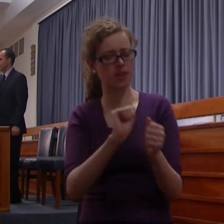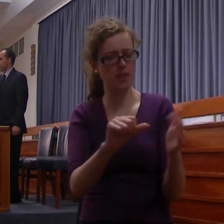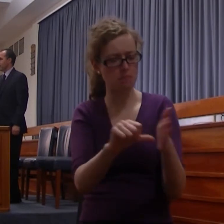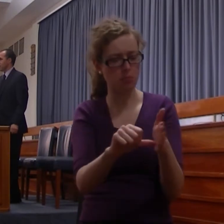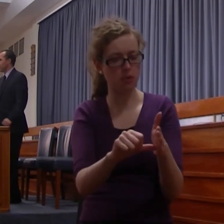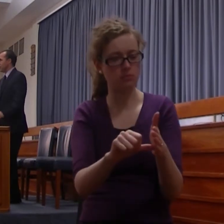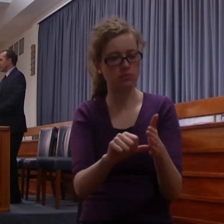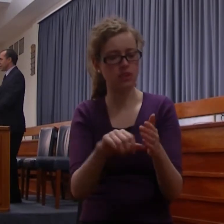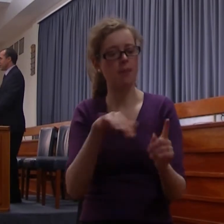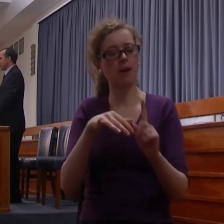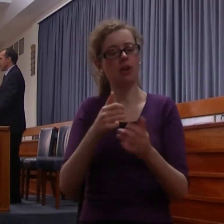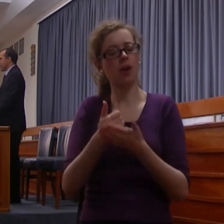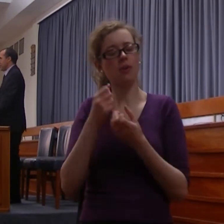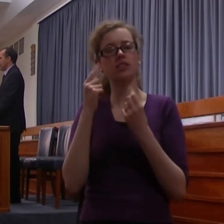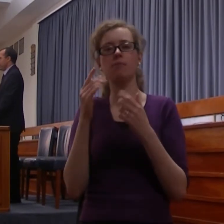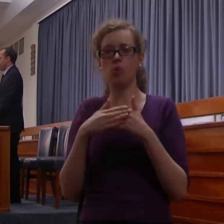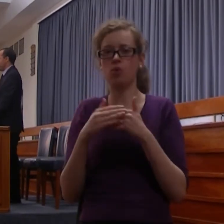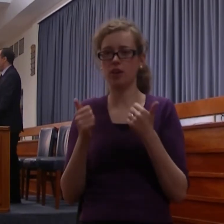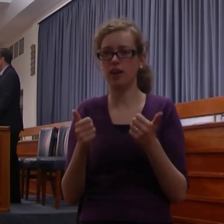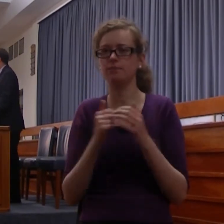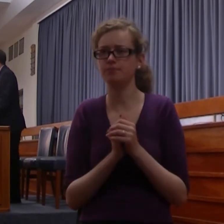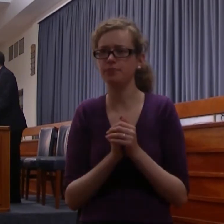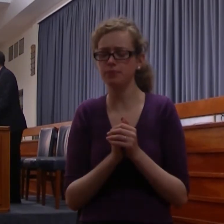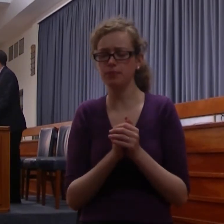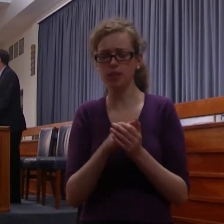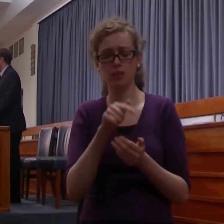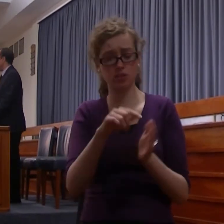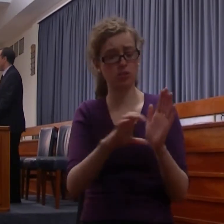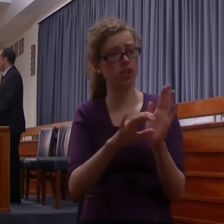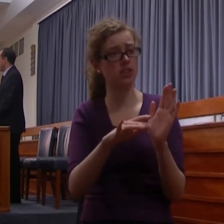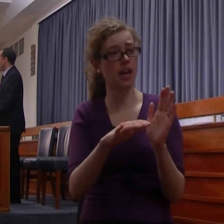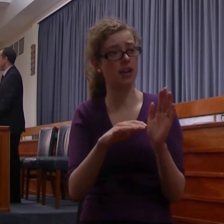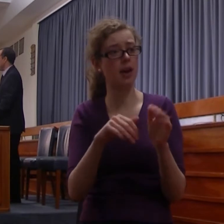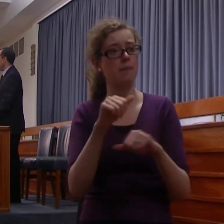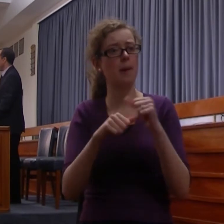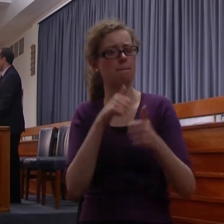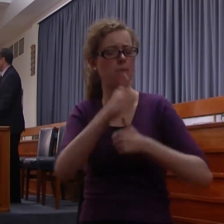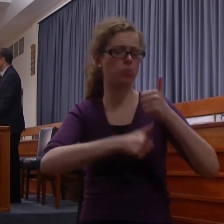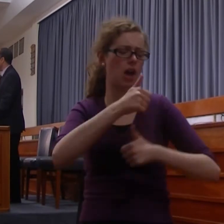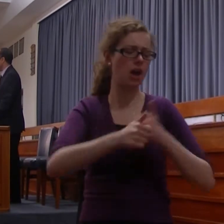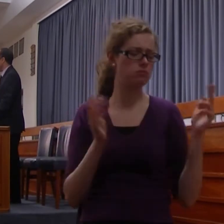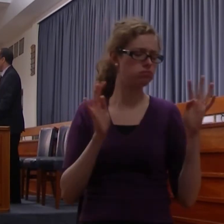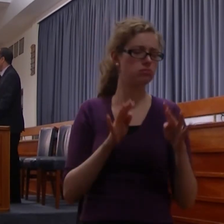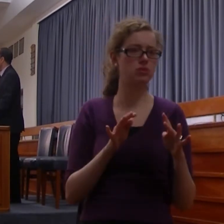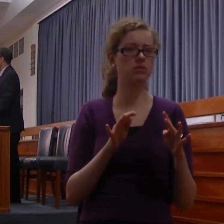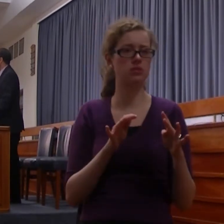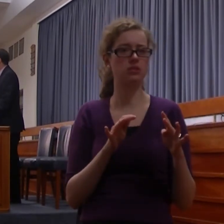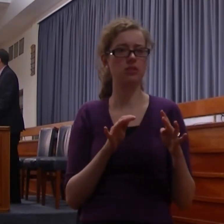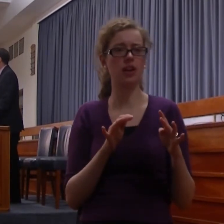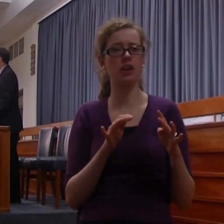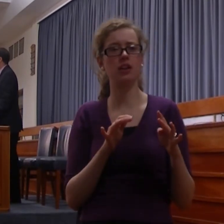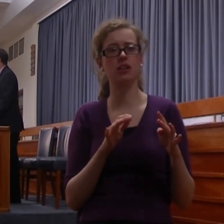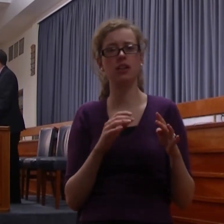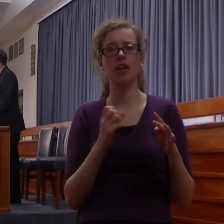chosen in order to address a specific problem happening in the church of Ephesus. So the church itself